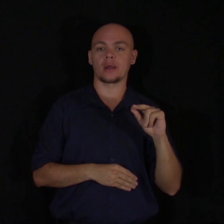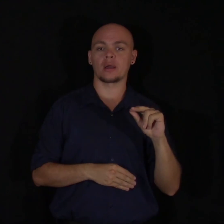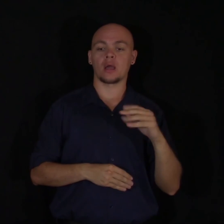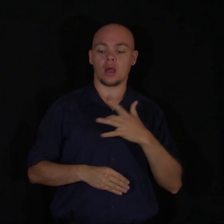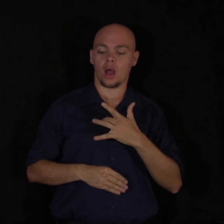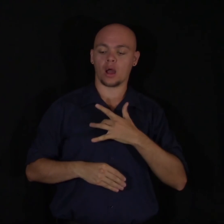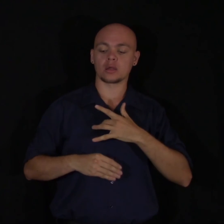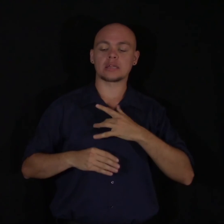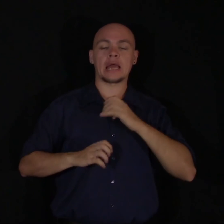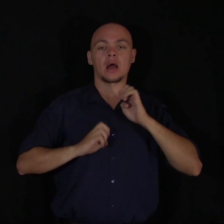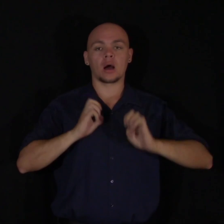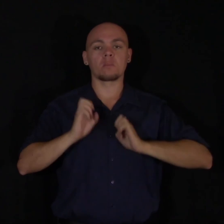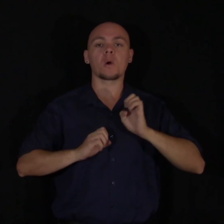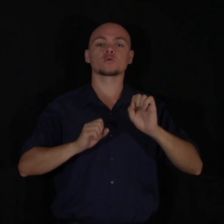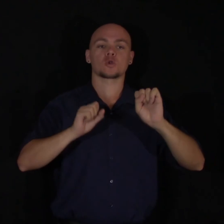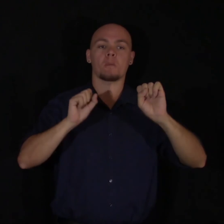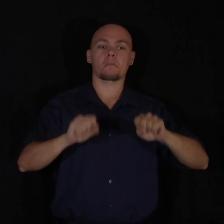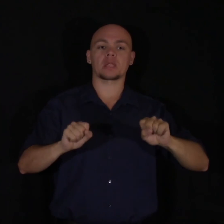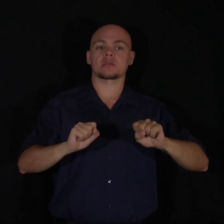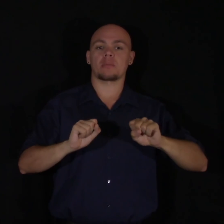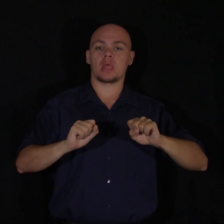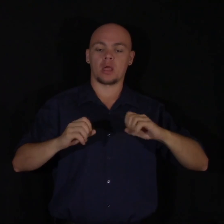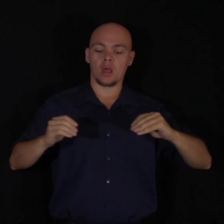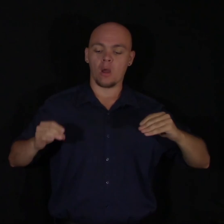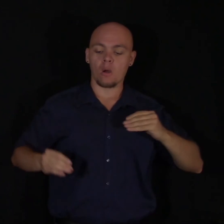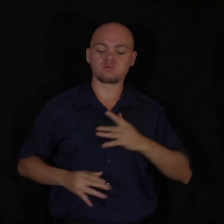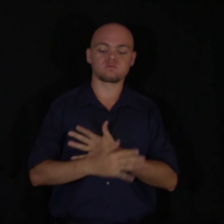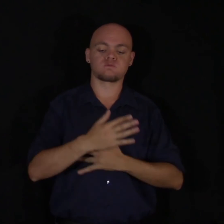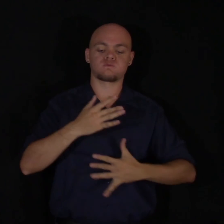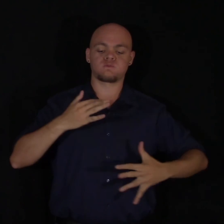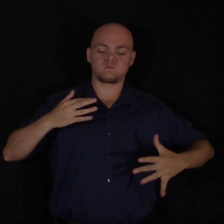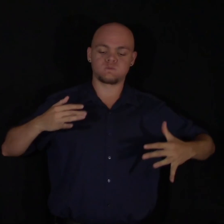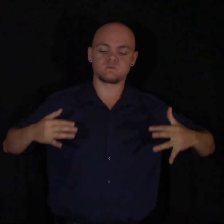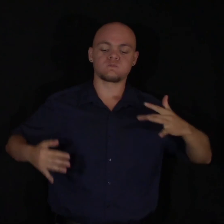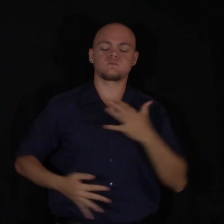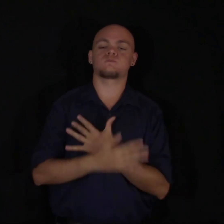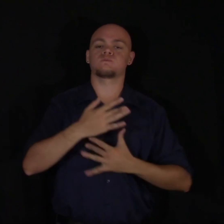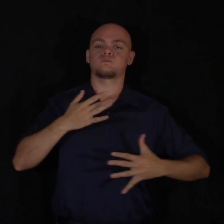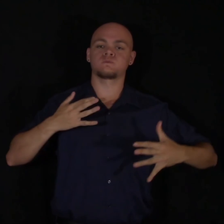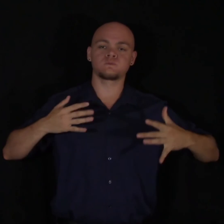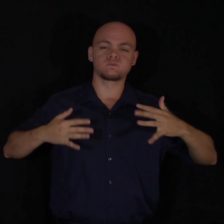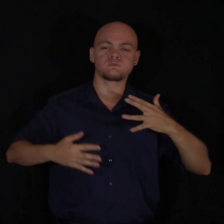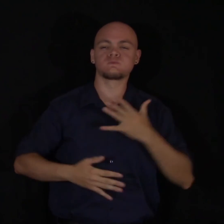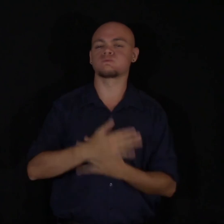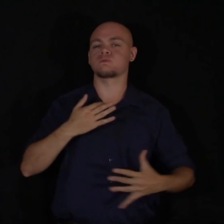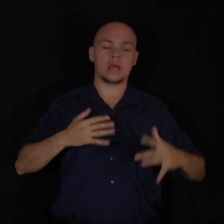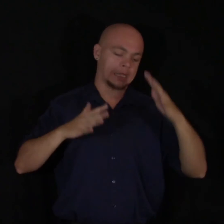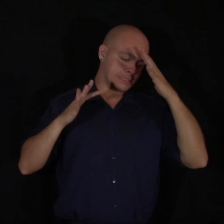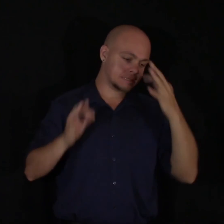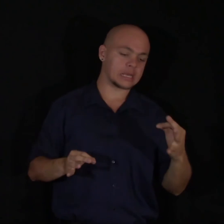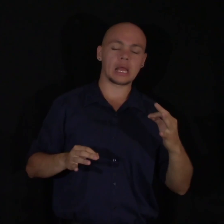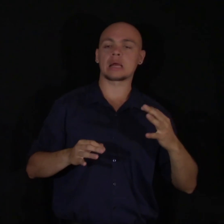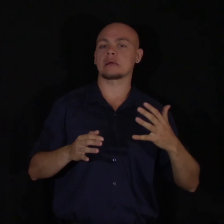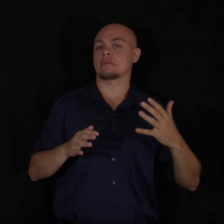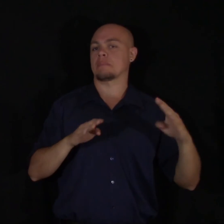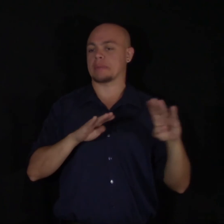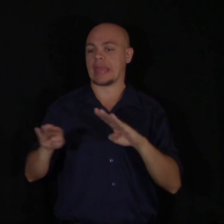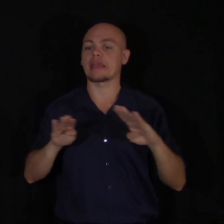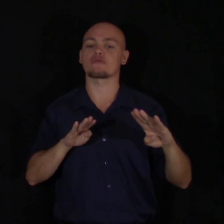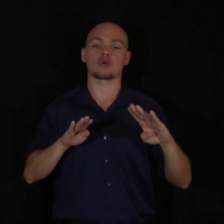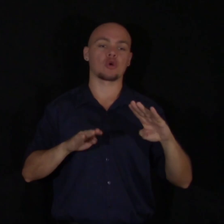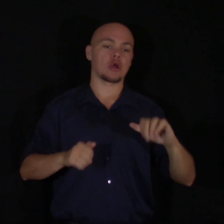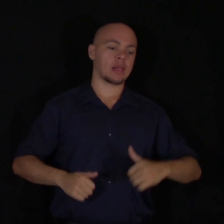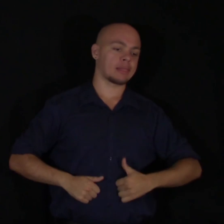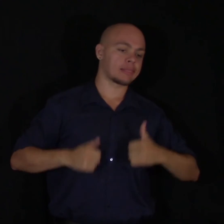sending emotional possibilities, infinite possibilities of choice in our behavior, in our life, in our